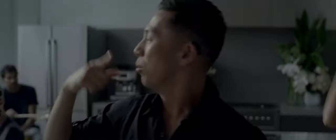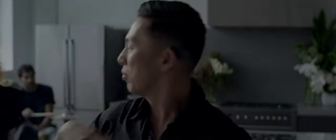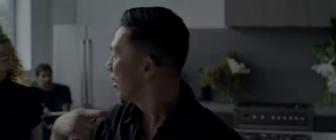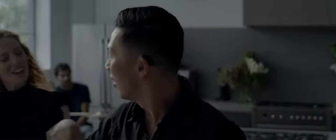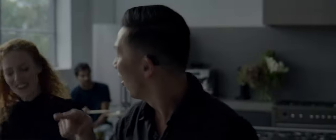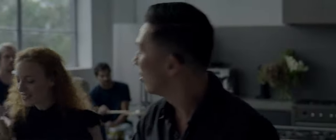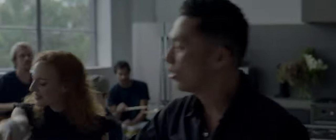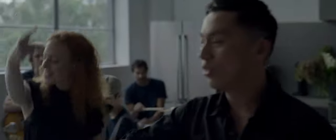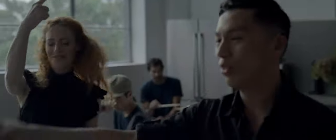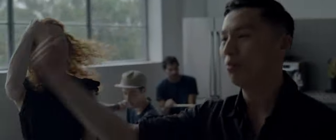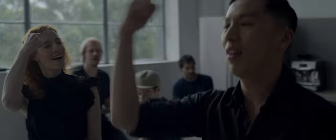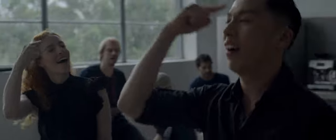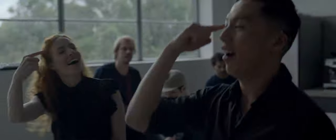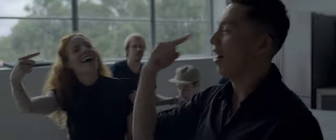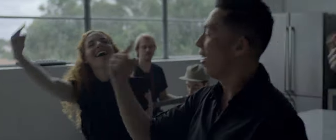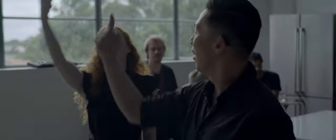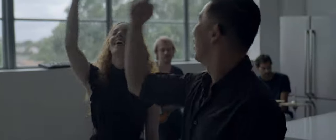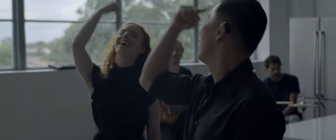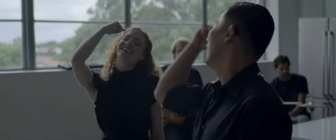mind, 'cause you're on my mind,